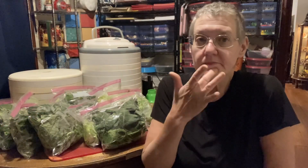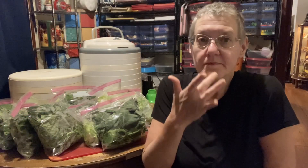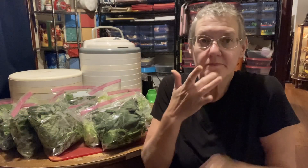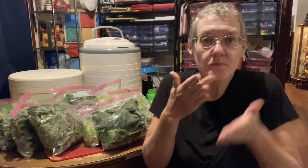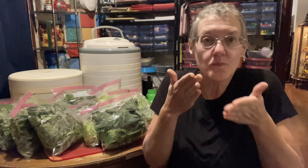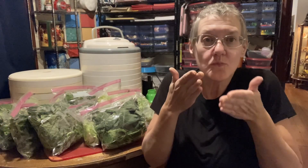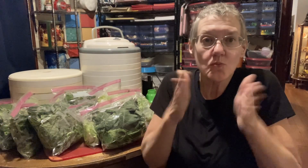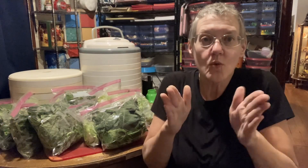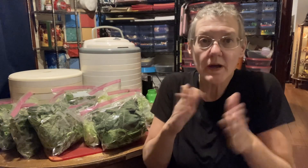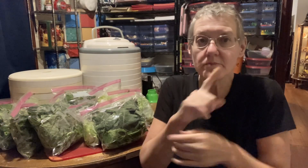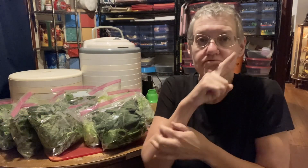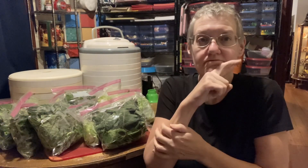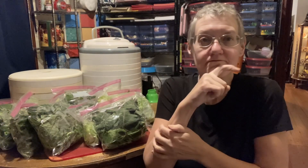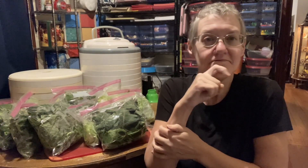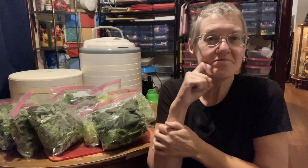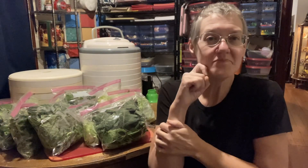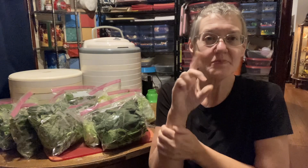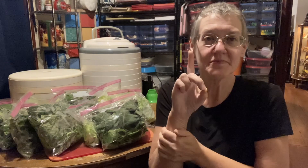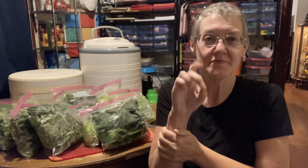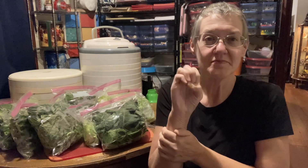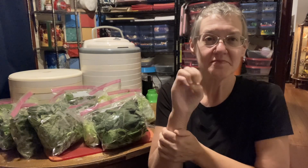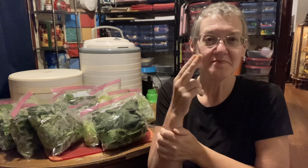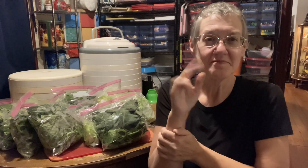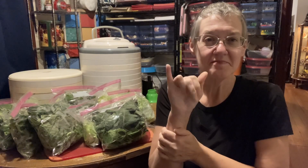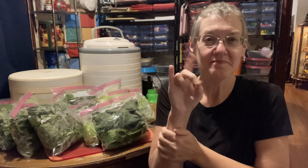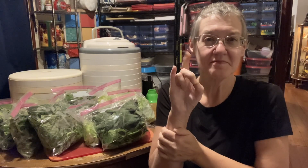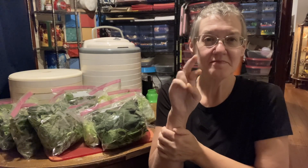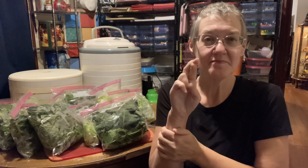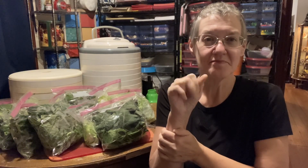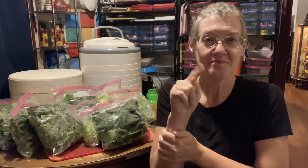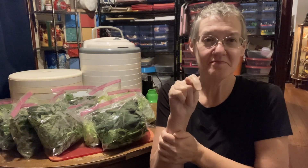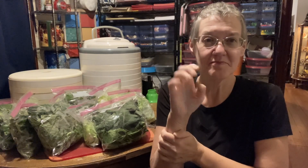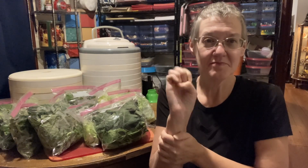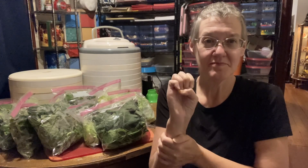Now my favorite way to preserve my greens is to dehydrate them.